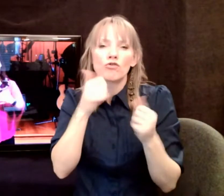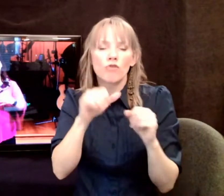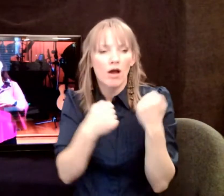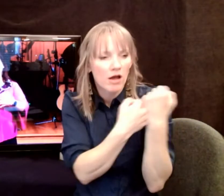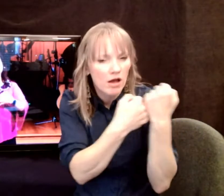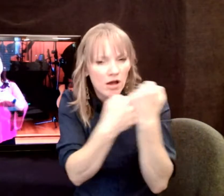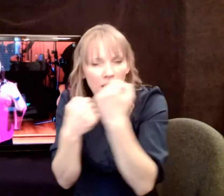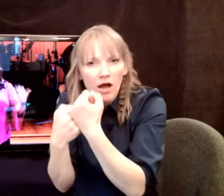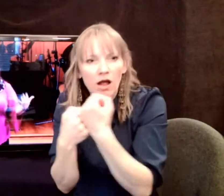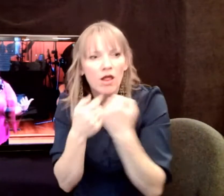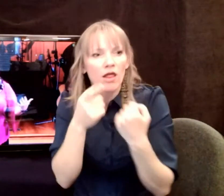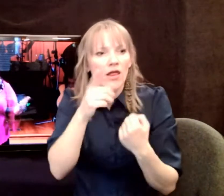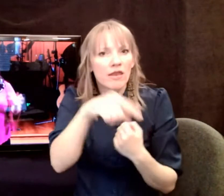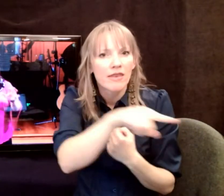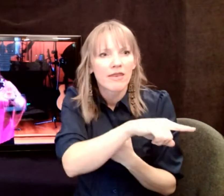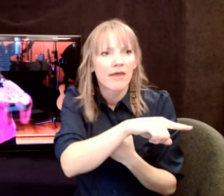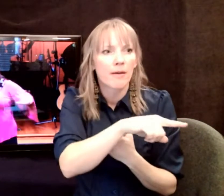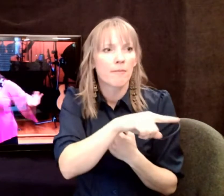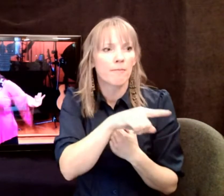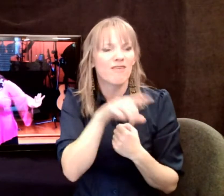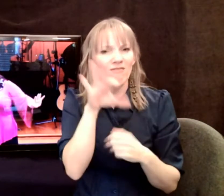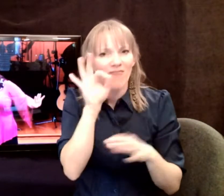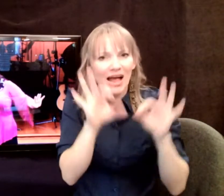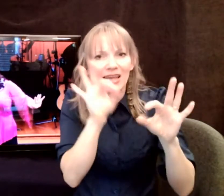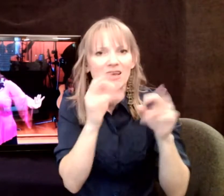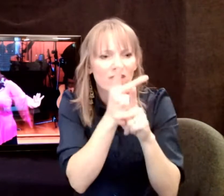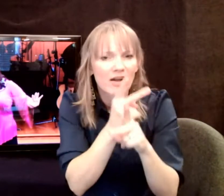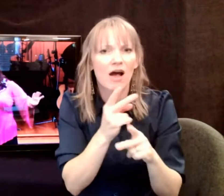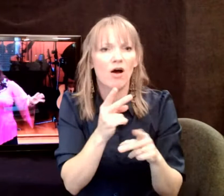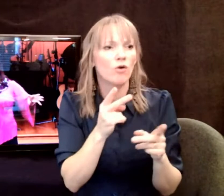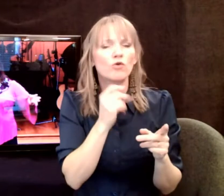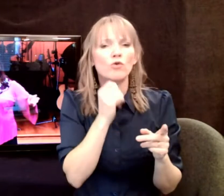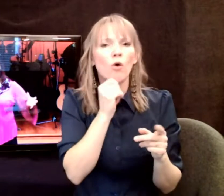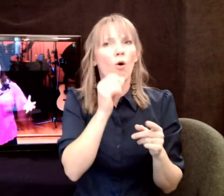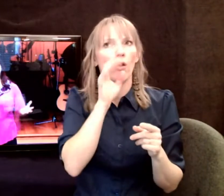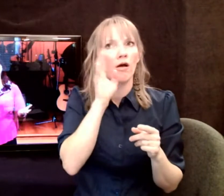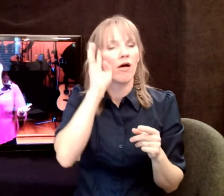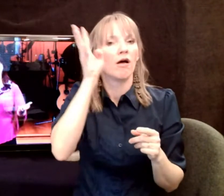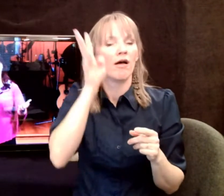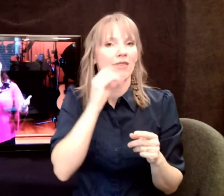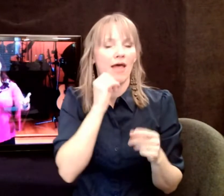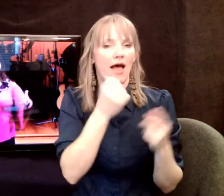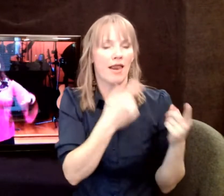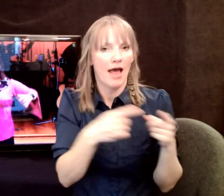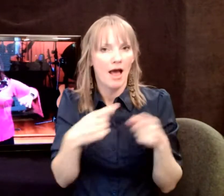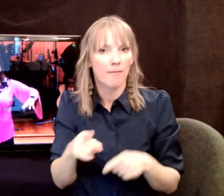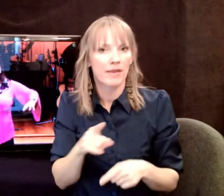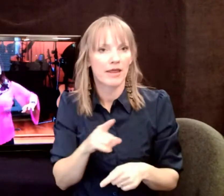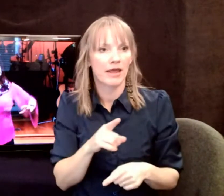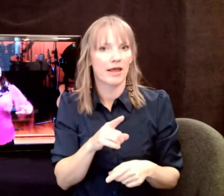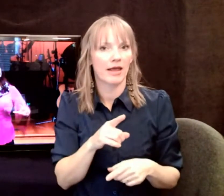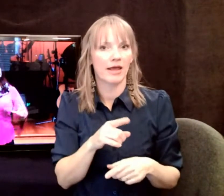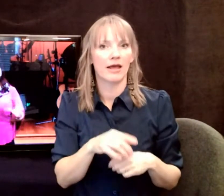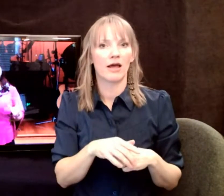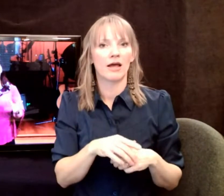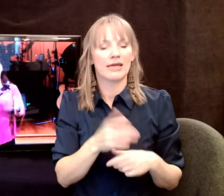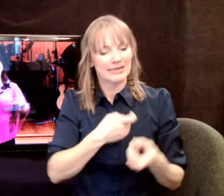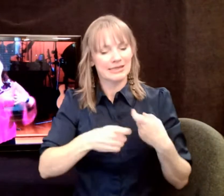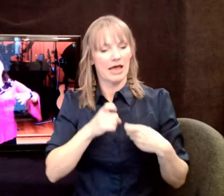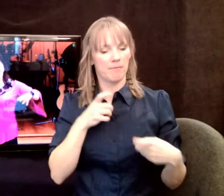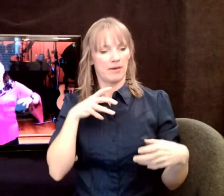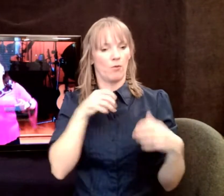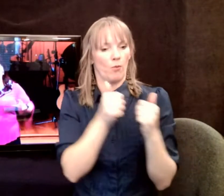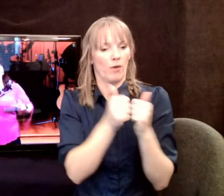don't be in denial about that or just pretend that's not happening, but to be with that and in that